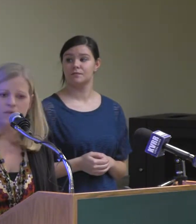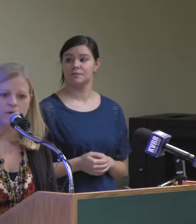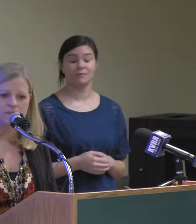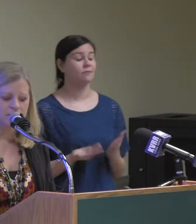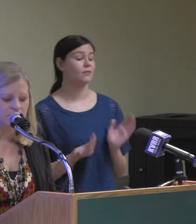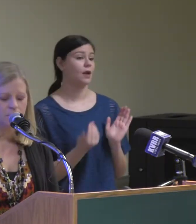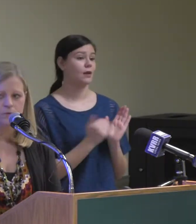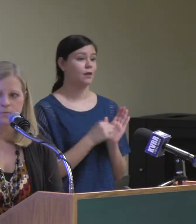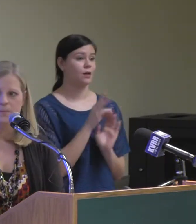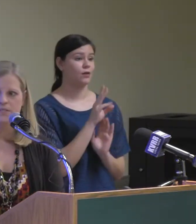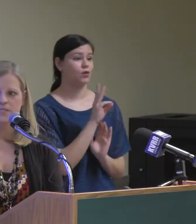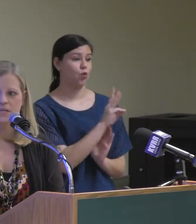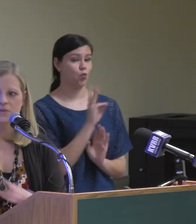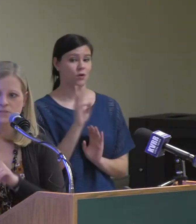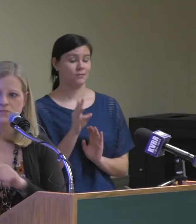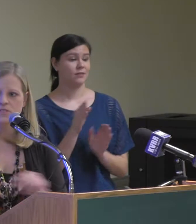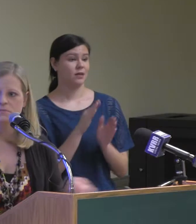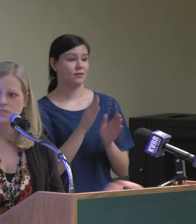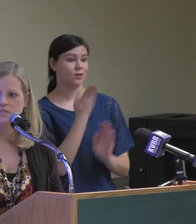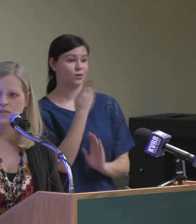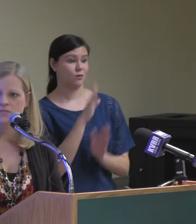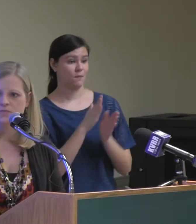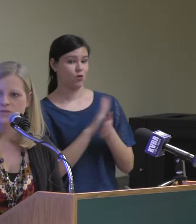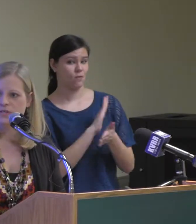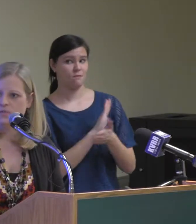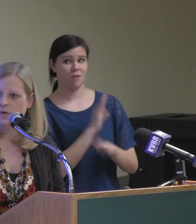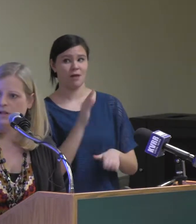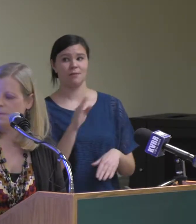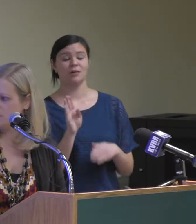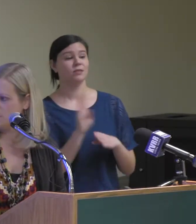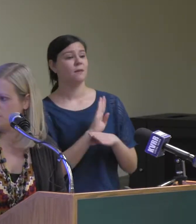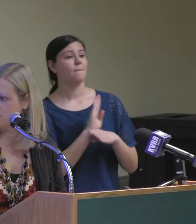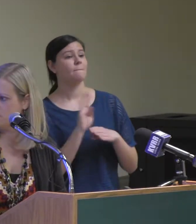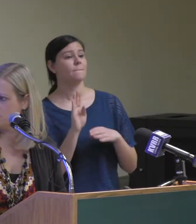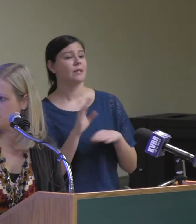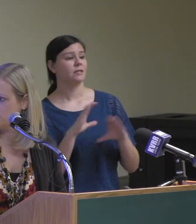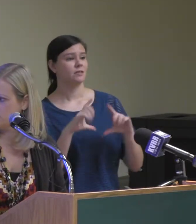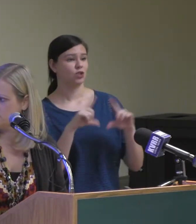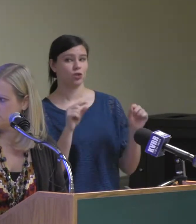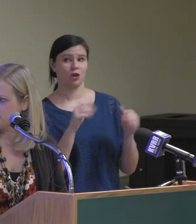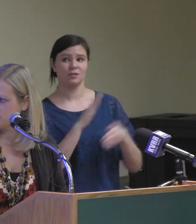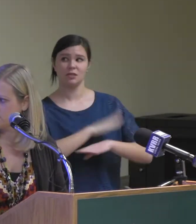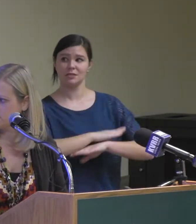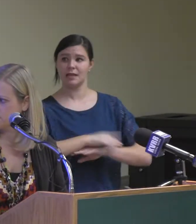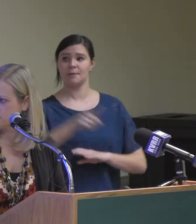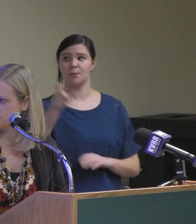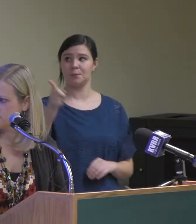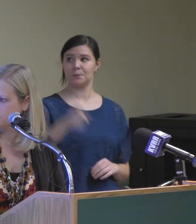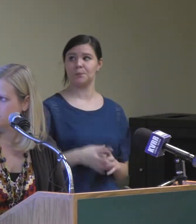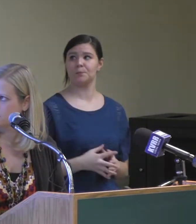And again, the website is on the blue papers, and then also there's some business cards over there as well on the table.